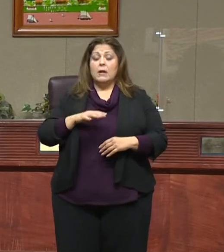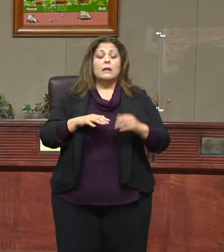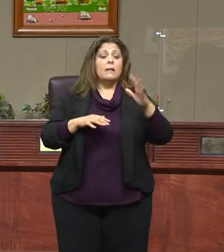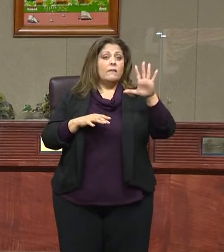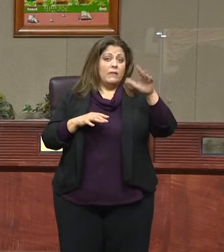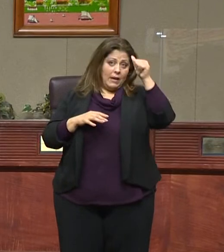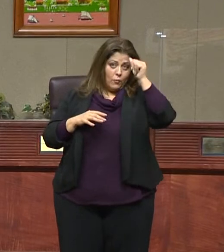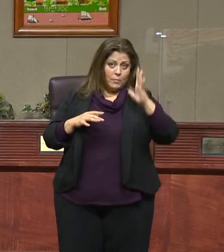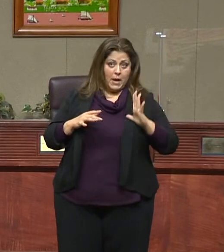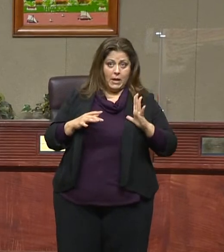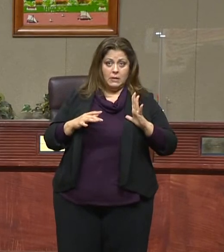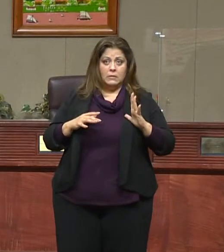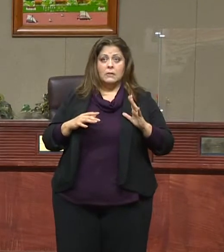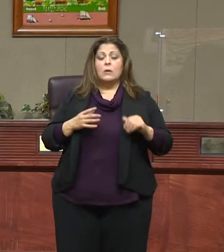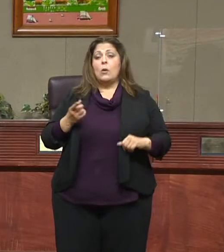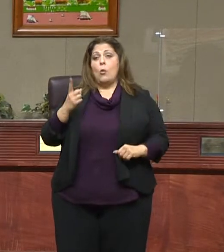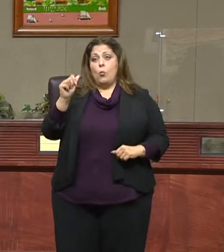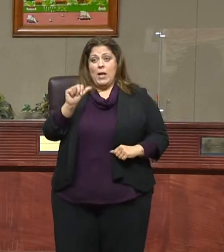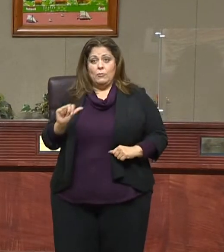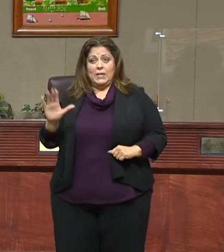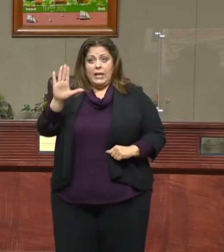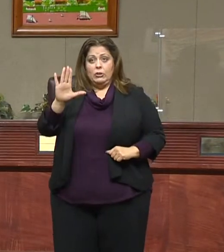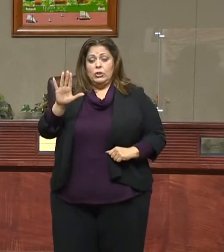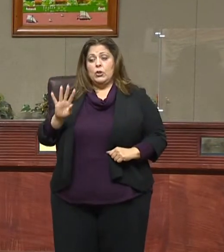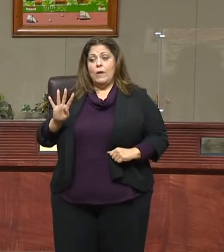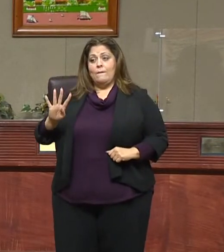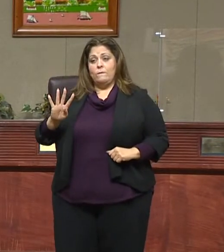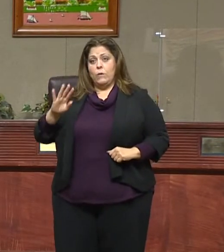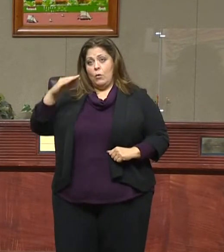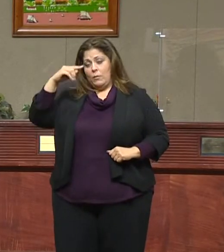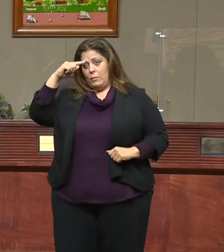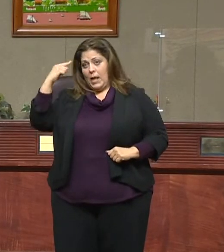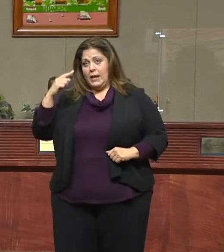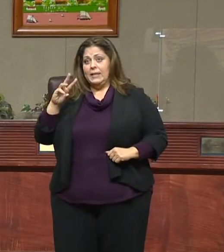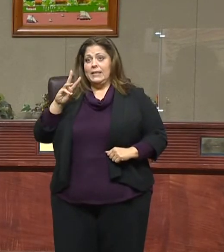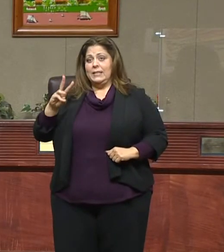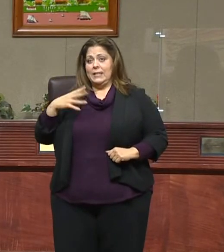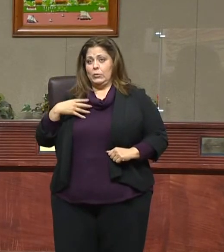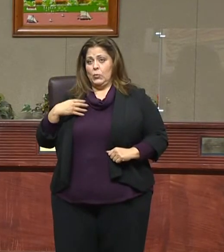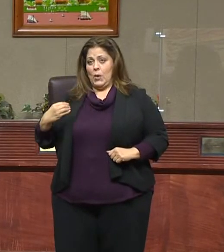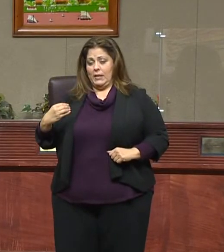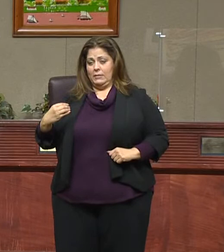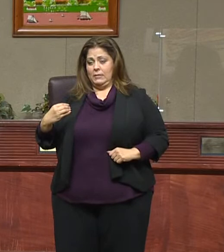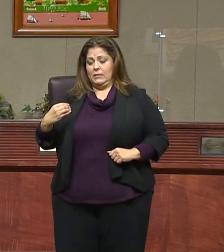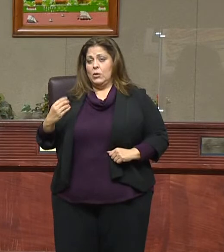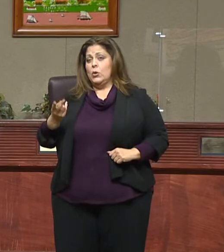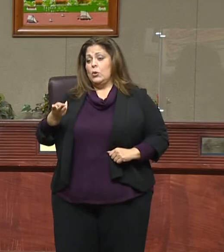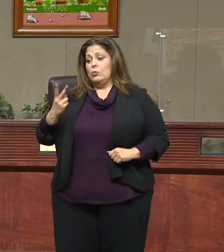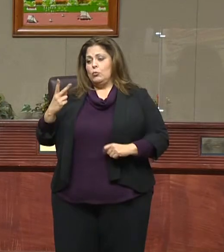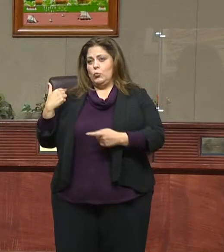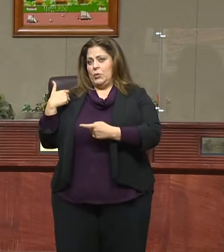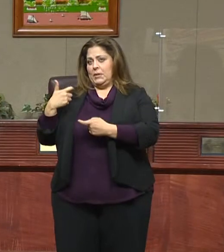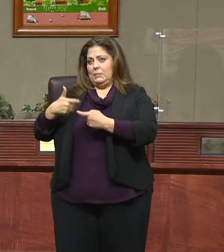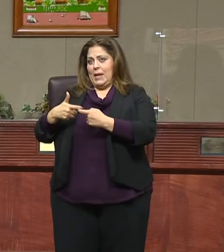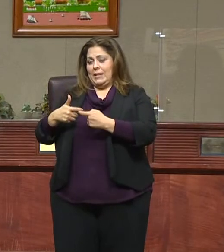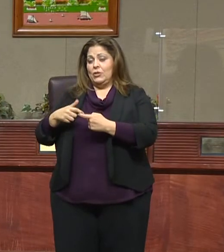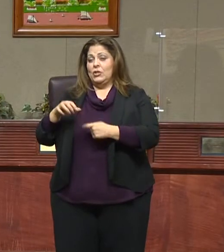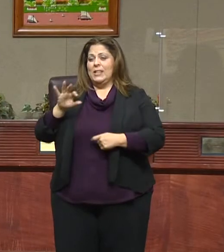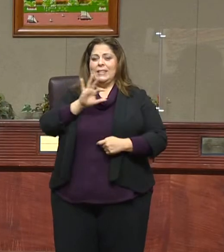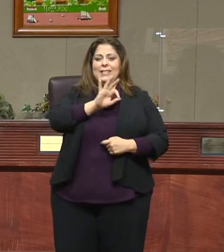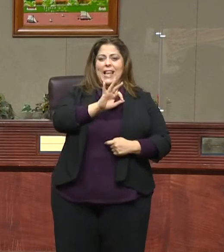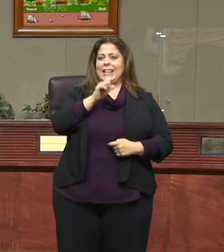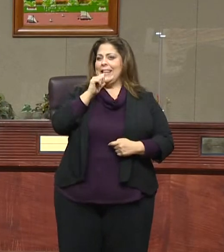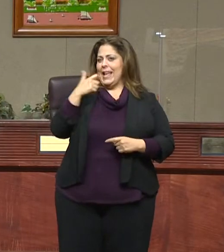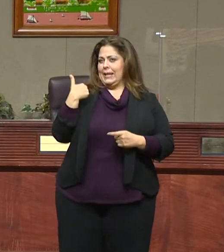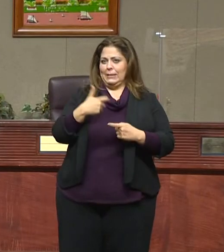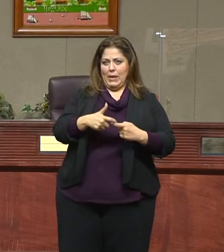male. 1 was Asian, 4 were black, 6 were white, 2 were Hispanic, and 9 were